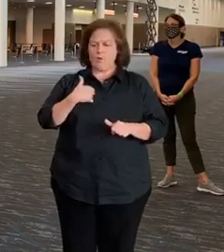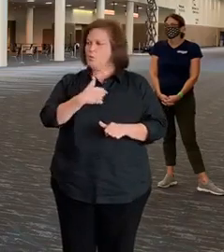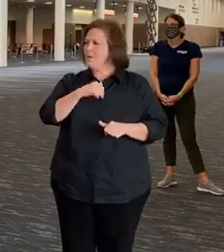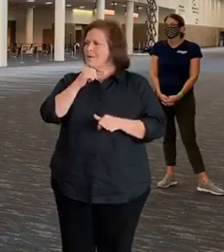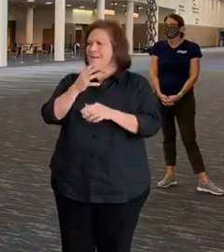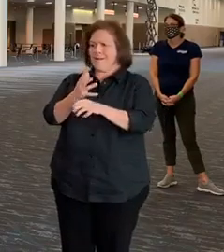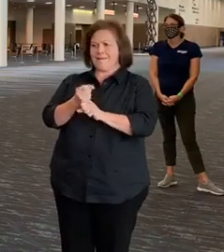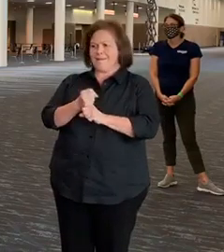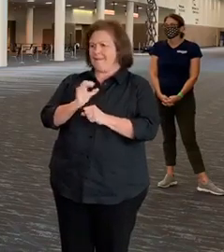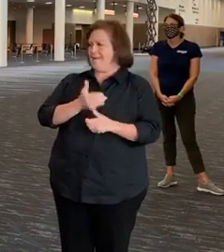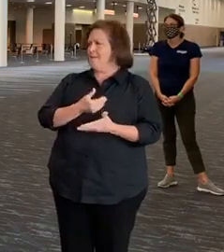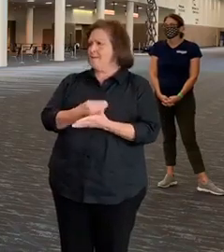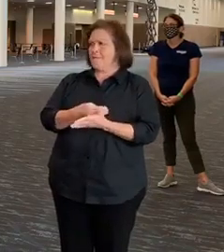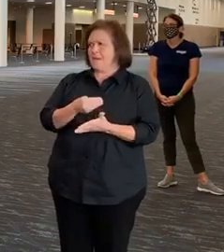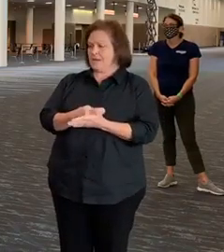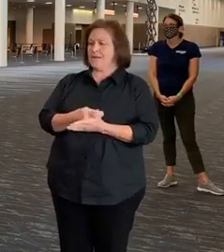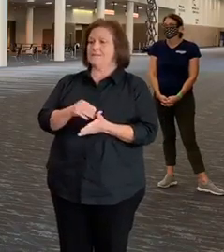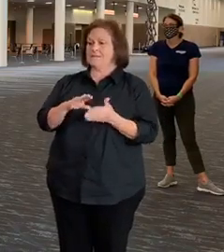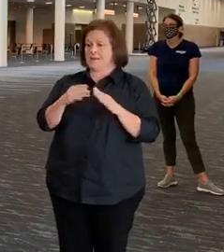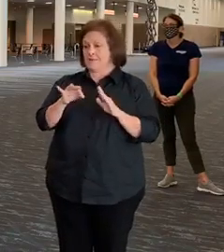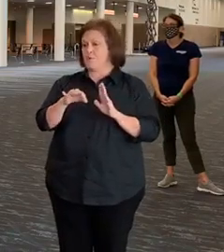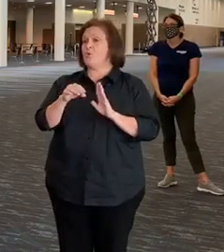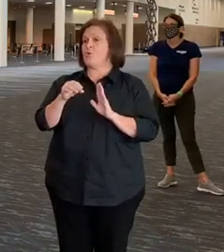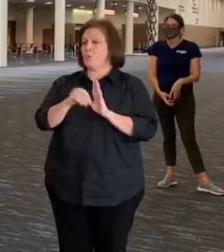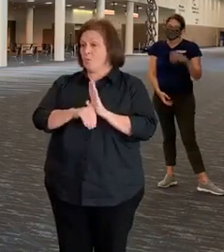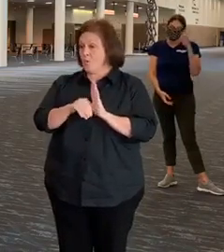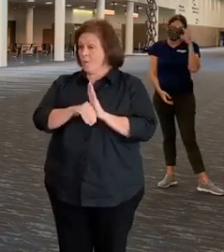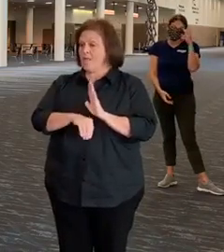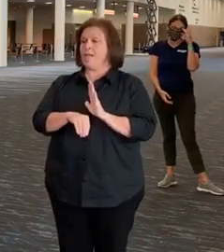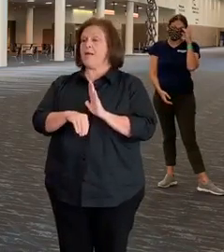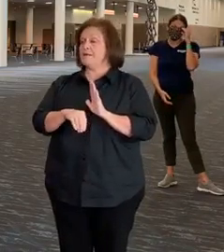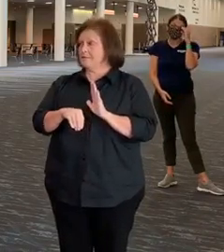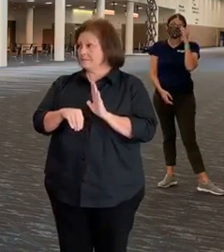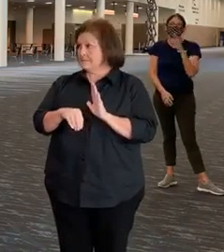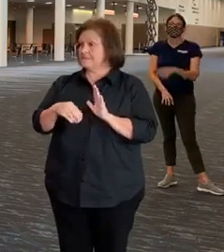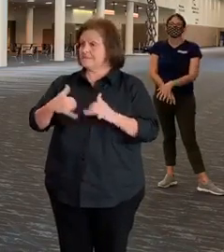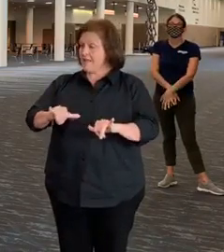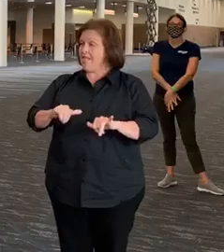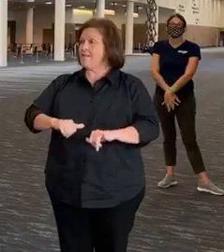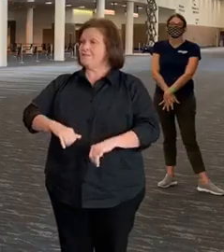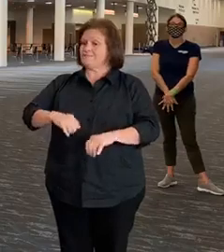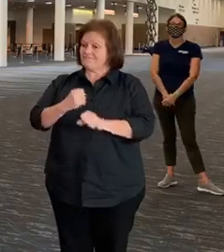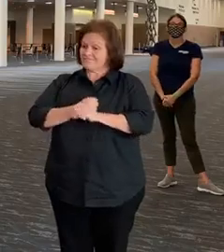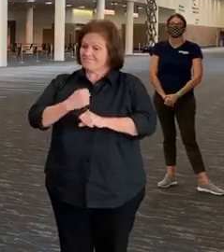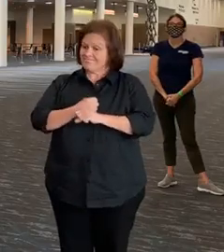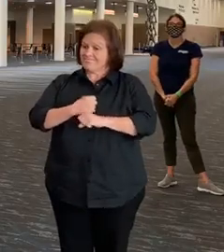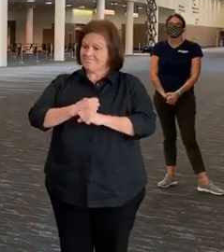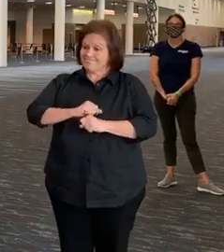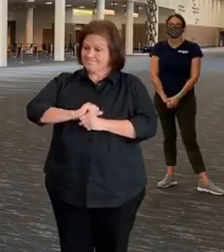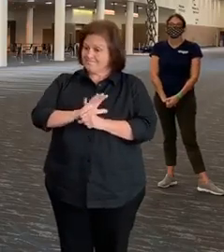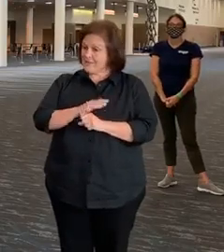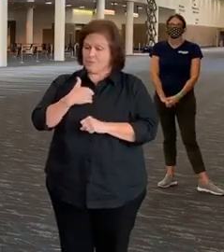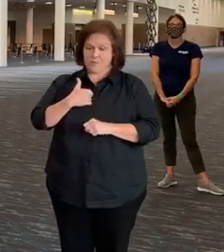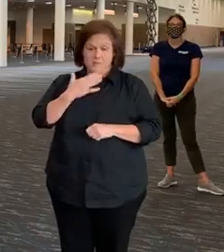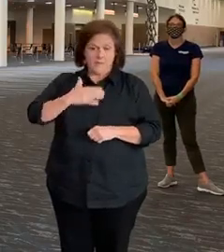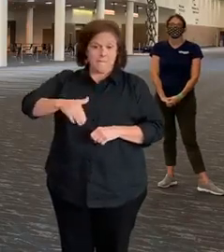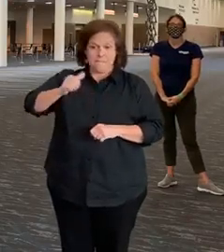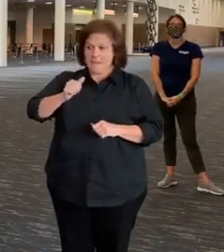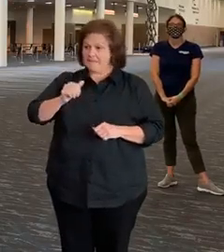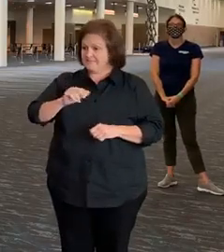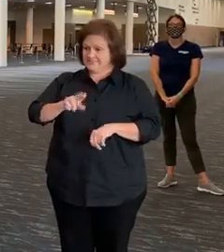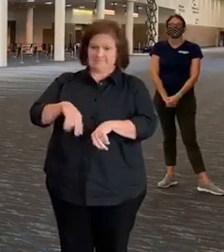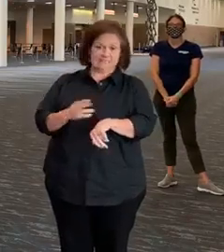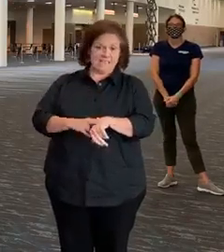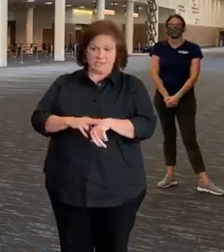fair share. The city of New Orleans is one of them that has been on the forefront fighting this pandemic, the best in the nation, in my